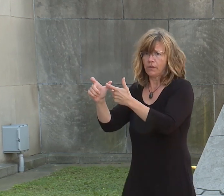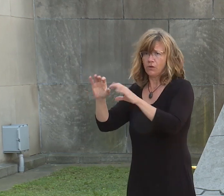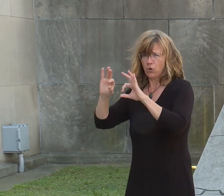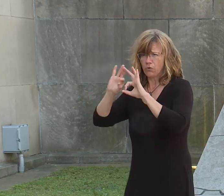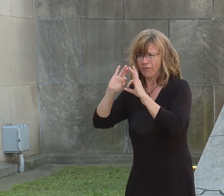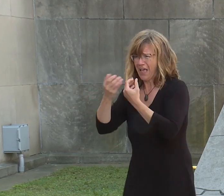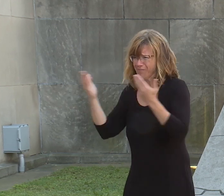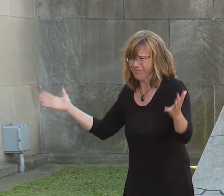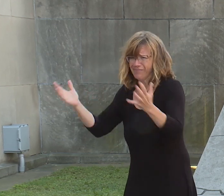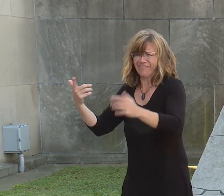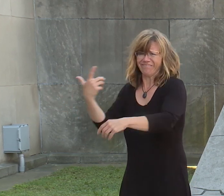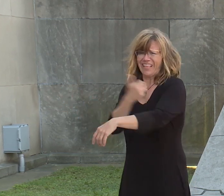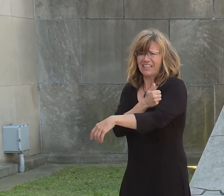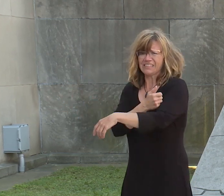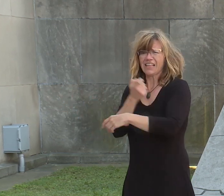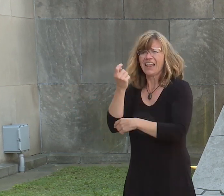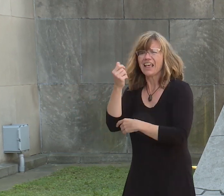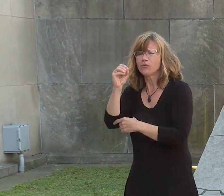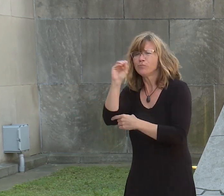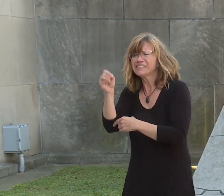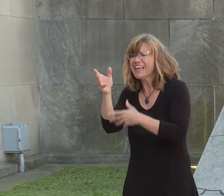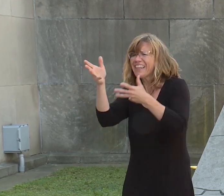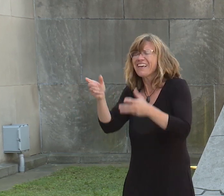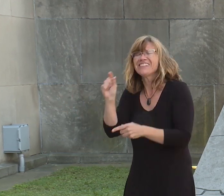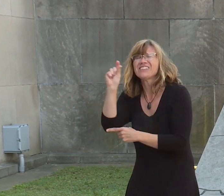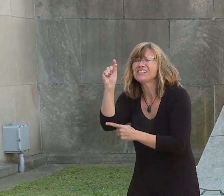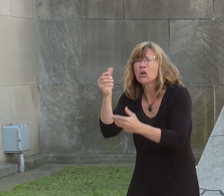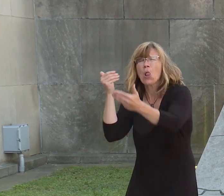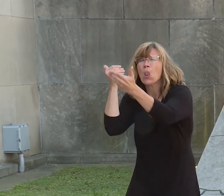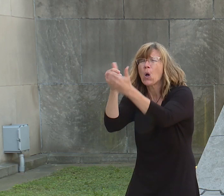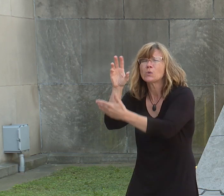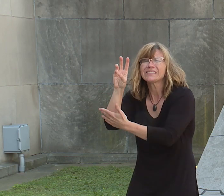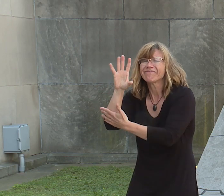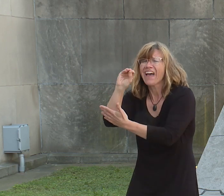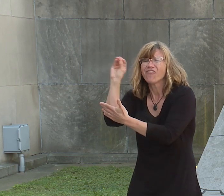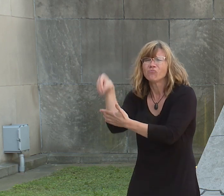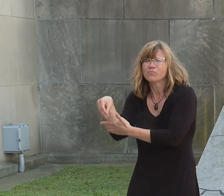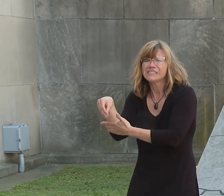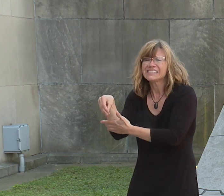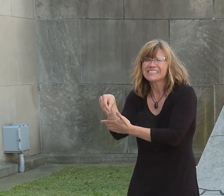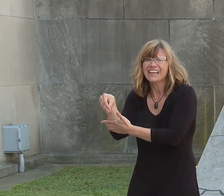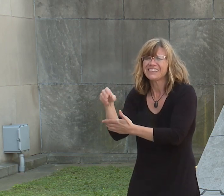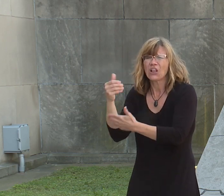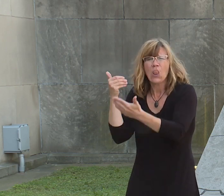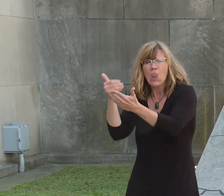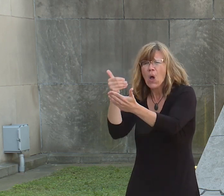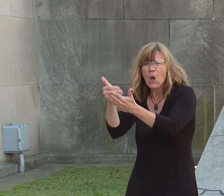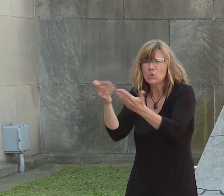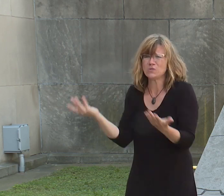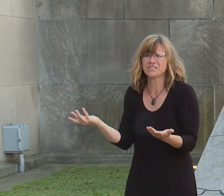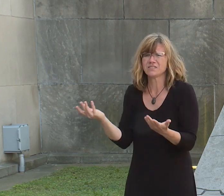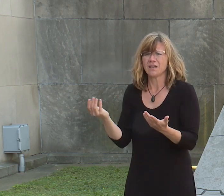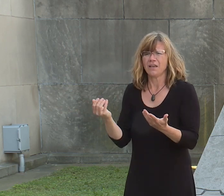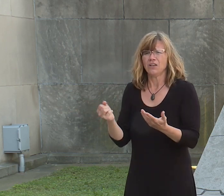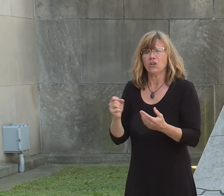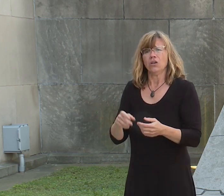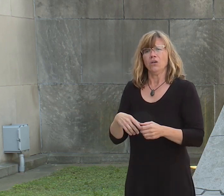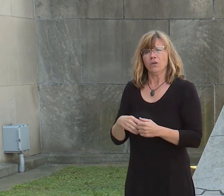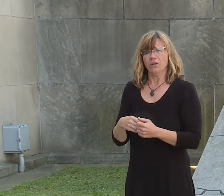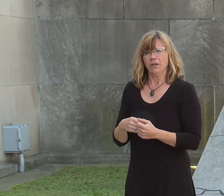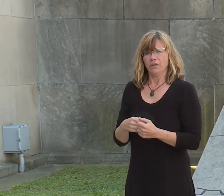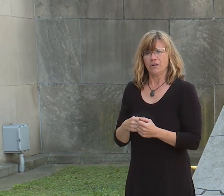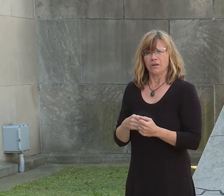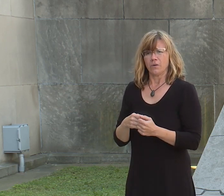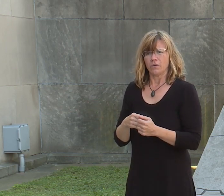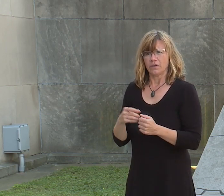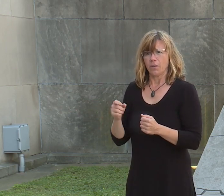not that far off. We can do this and do it quickly so that we can get back, because this is about making sure that we not only open